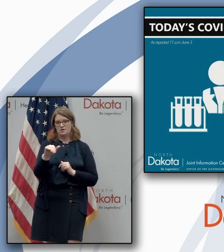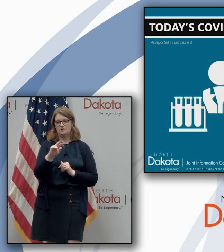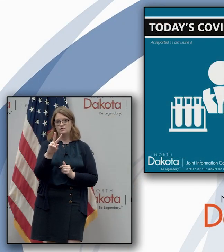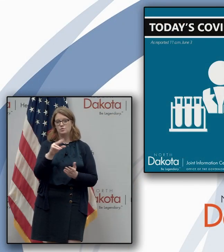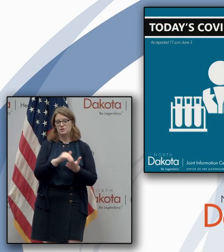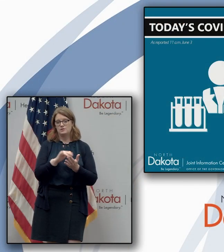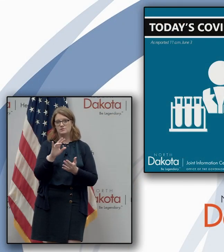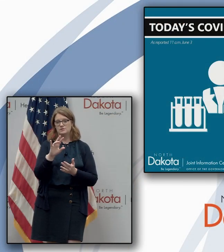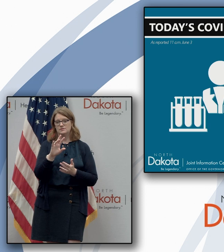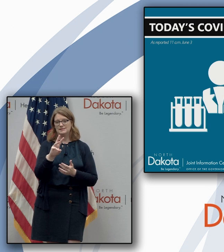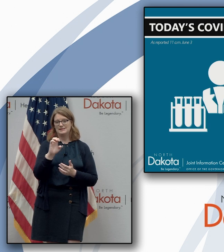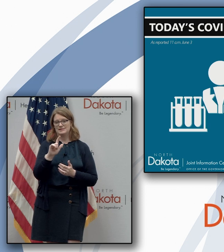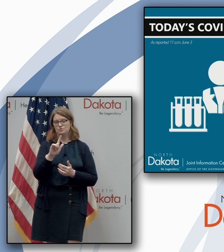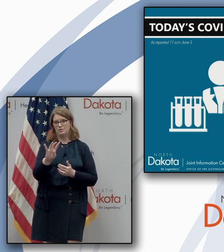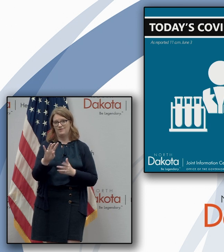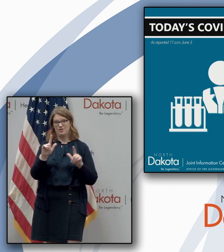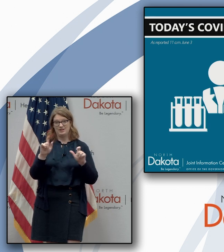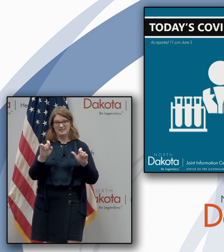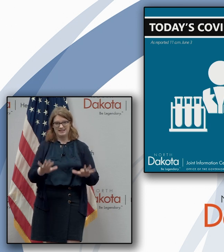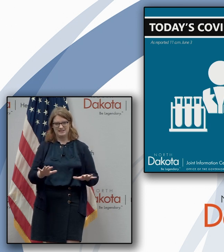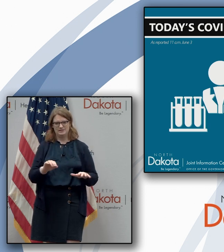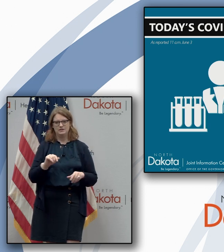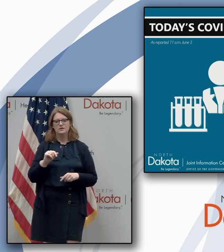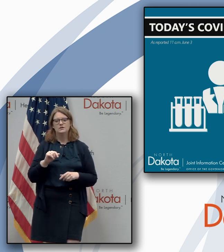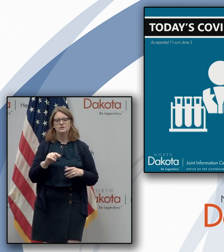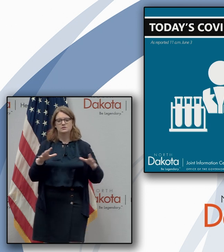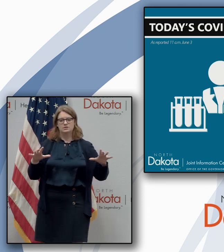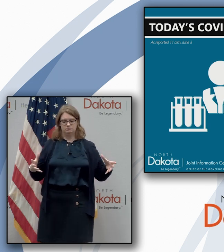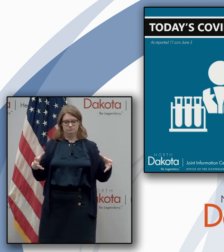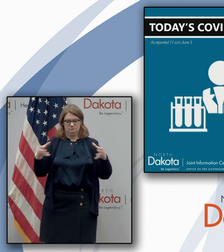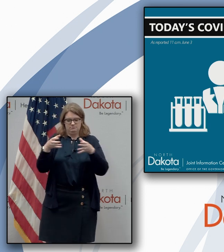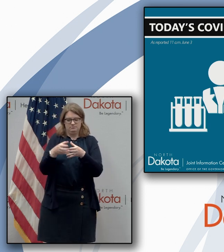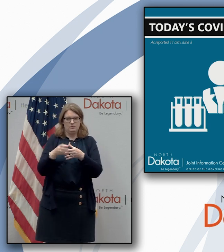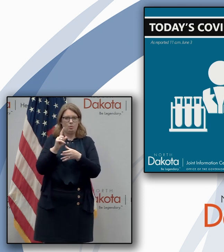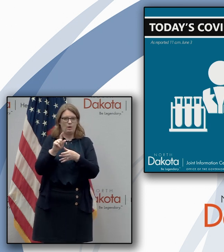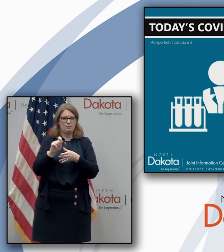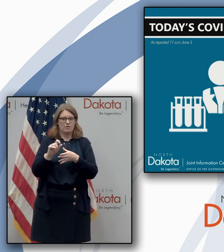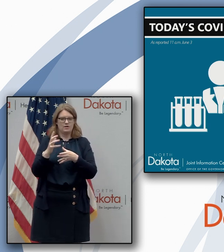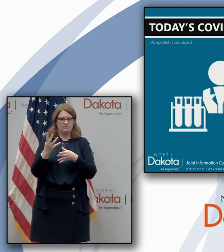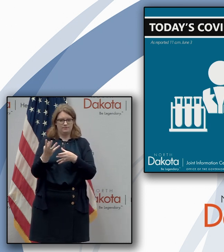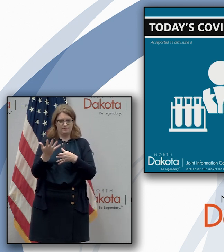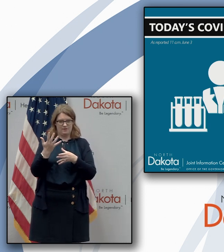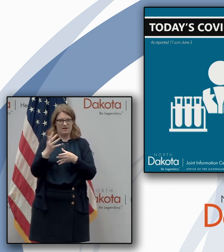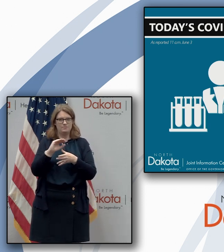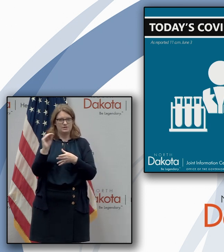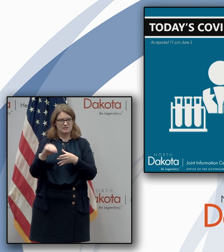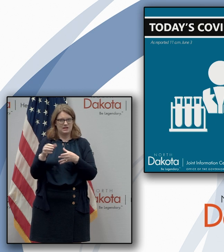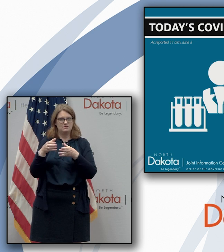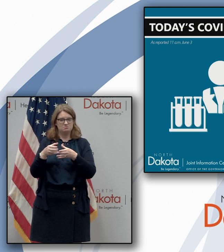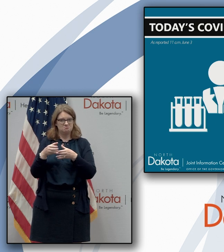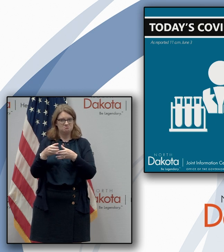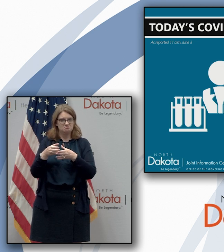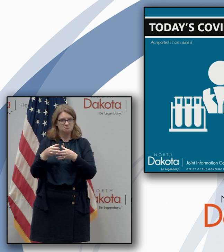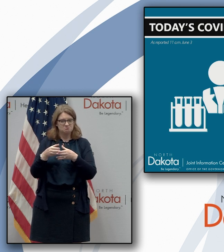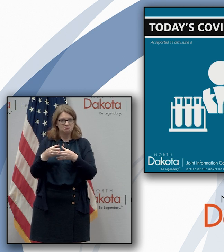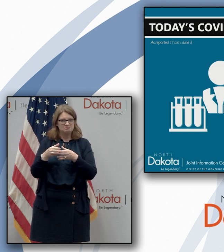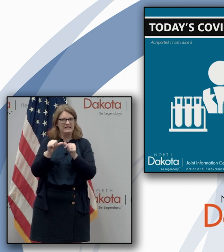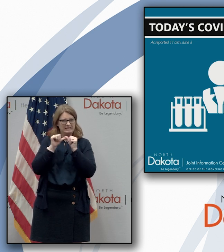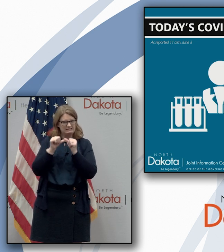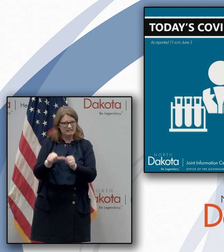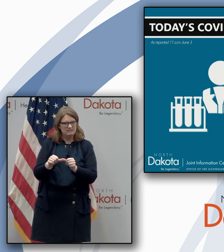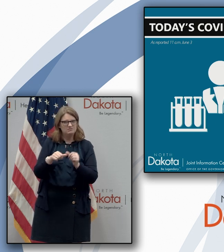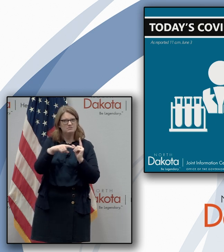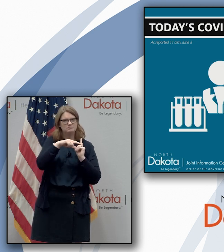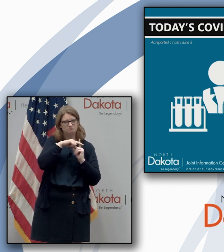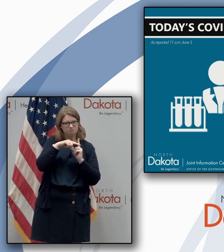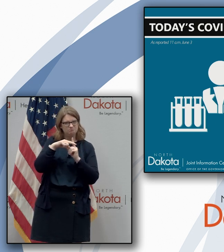of 2,624 tests, or 1.5% rate. This continues the great string we've had of